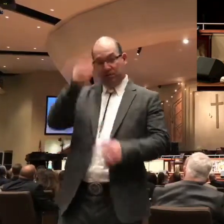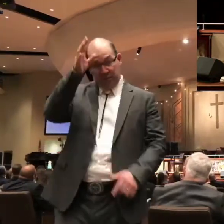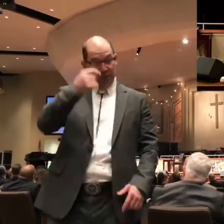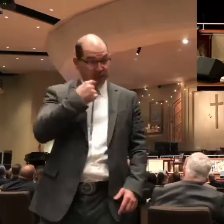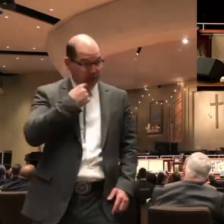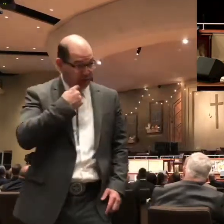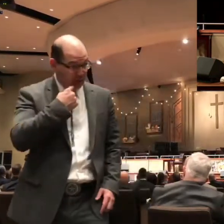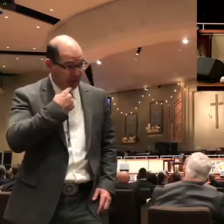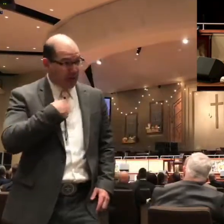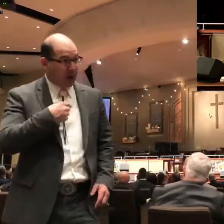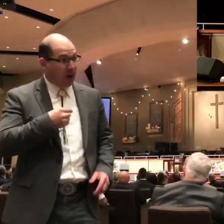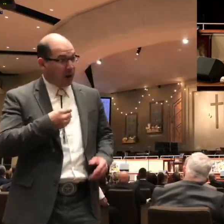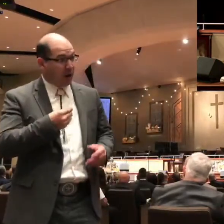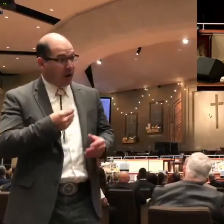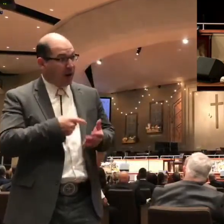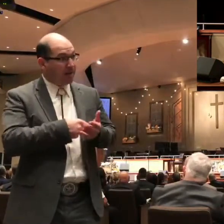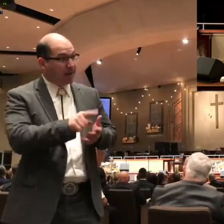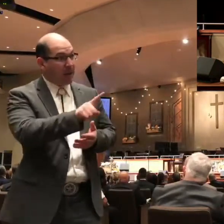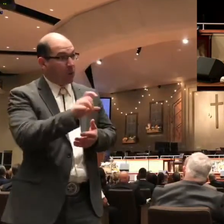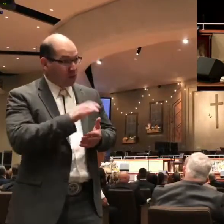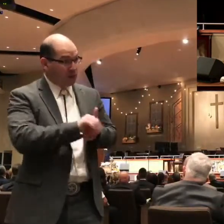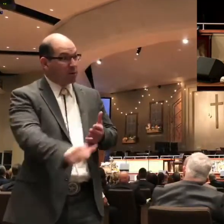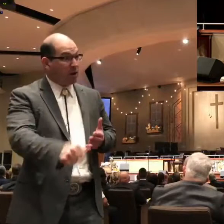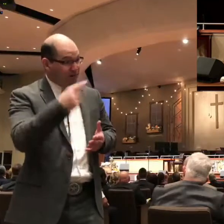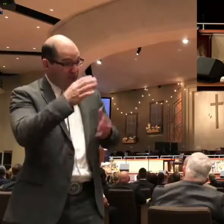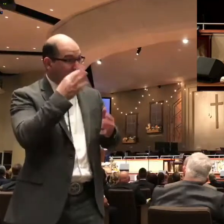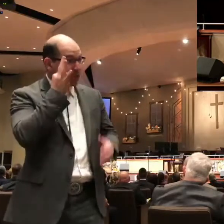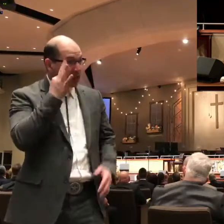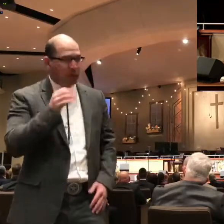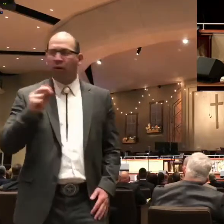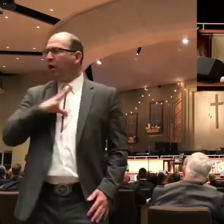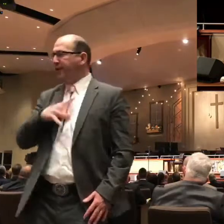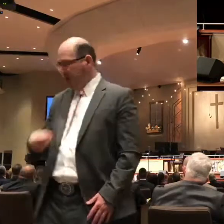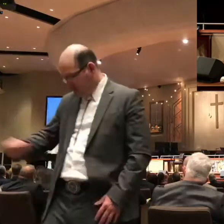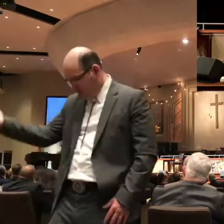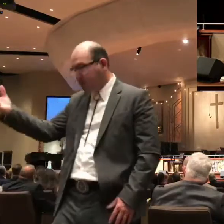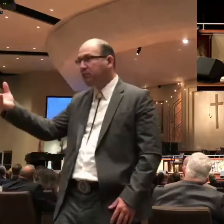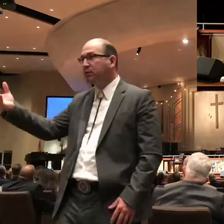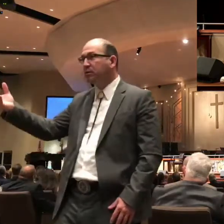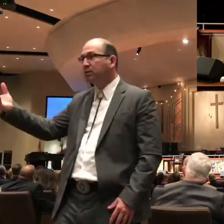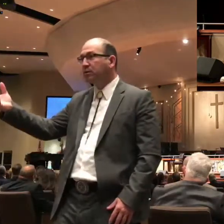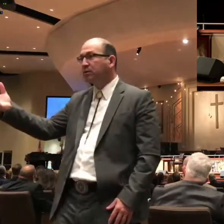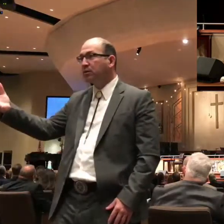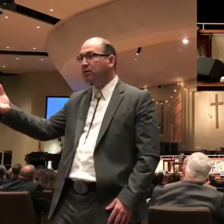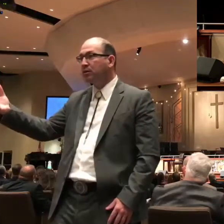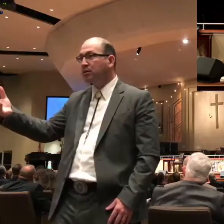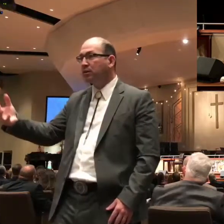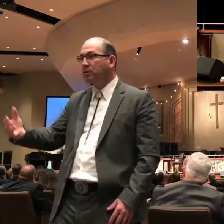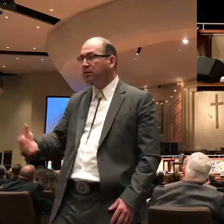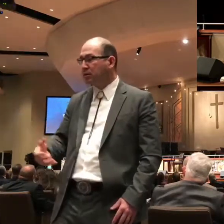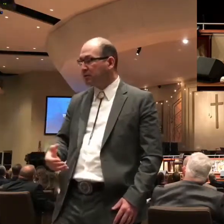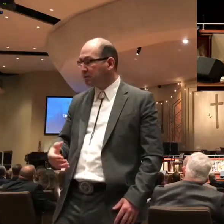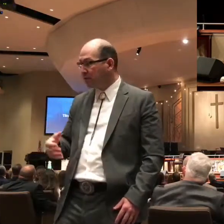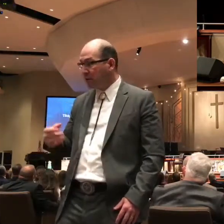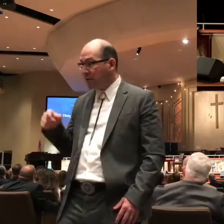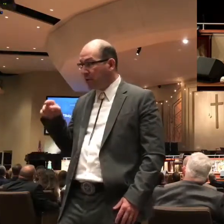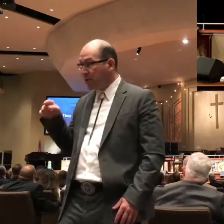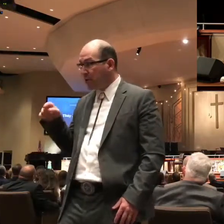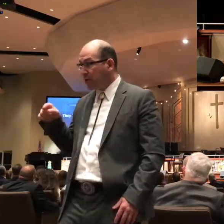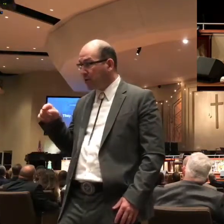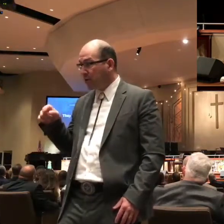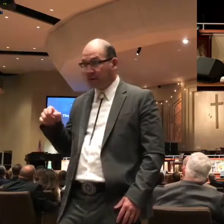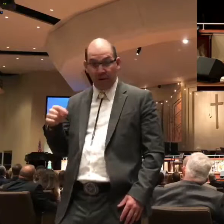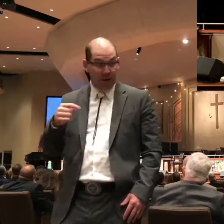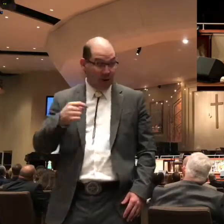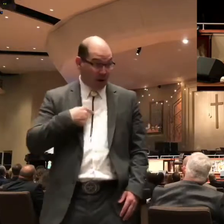him $100, at which point he gave him the cat. And the man that was offering said, now, I assume that I get the